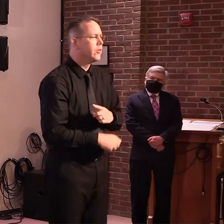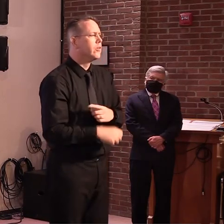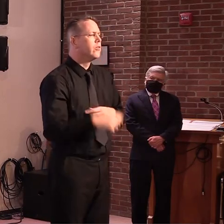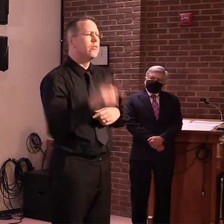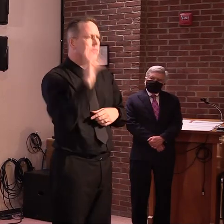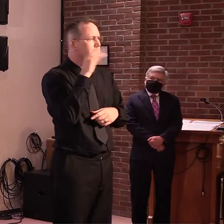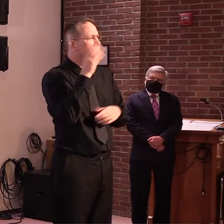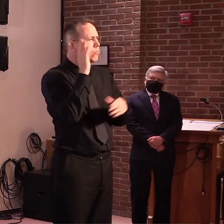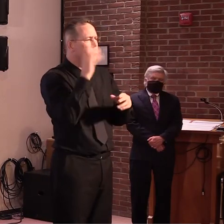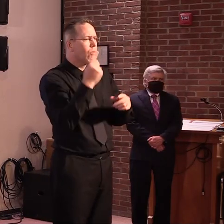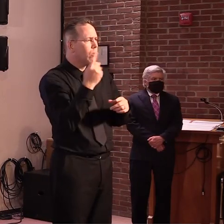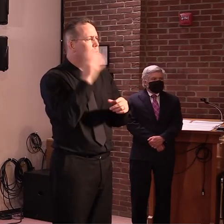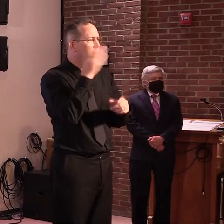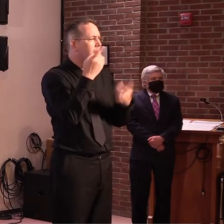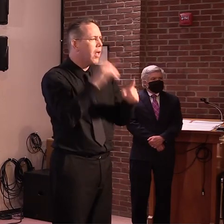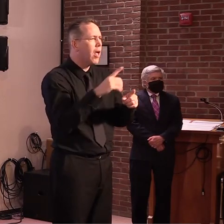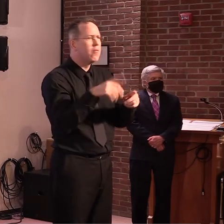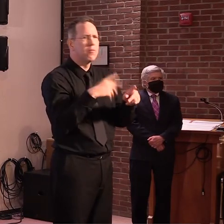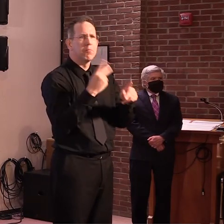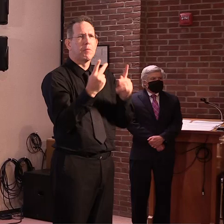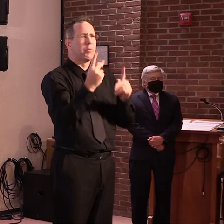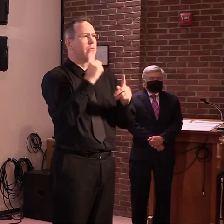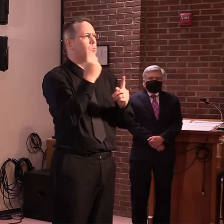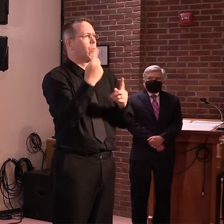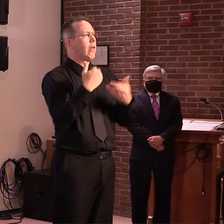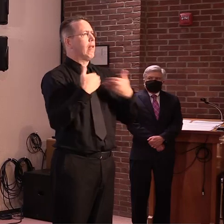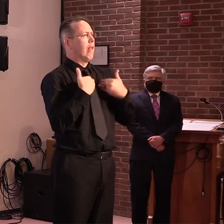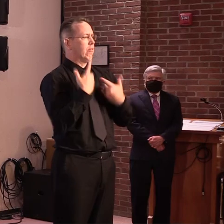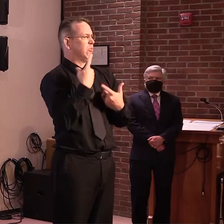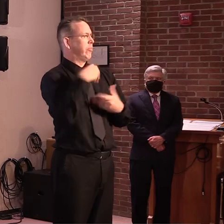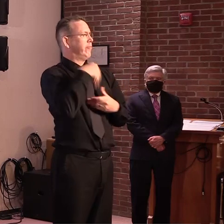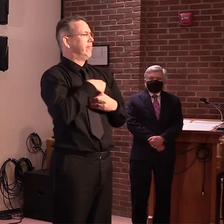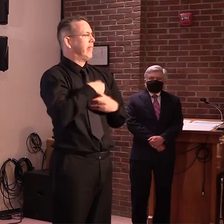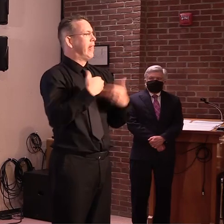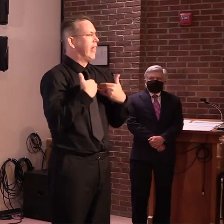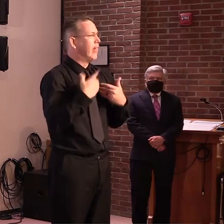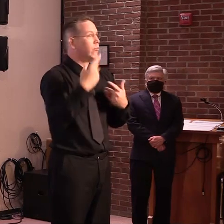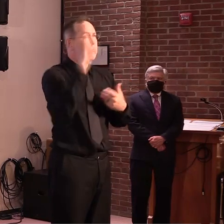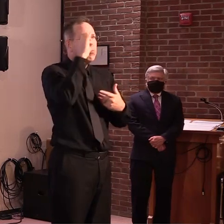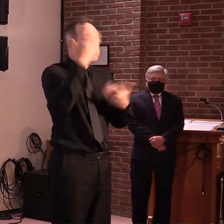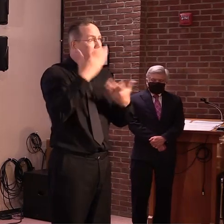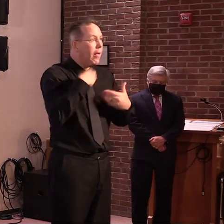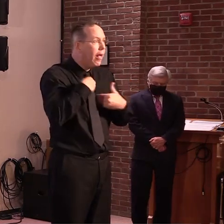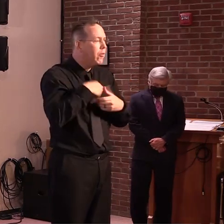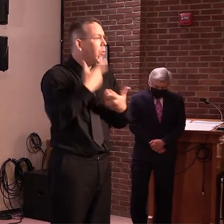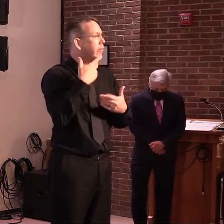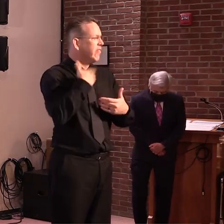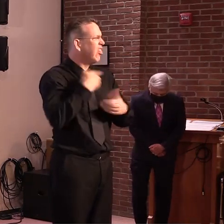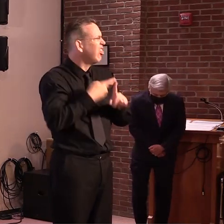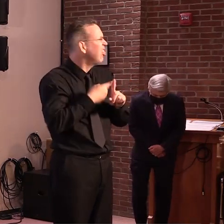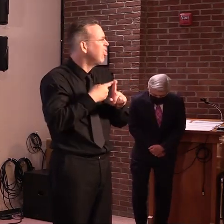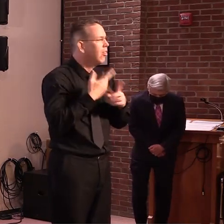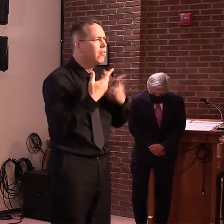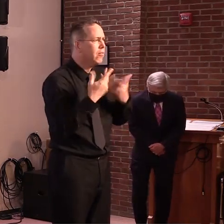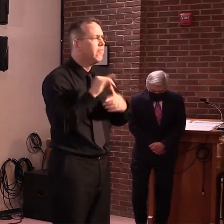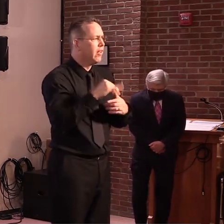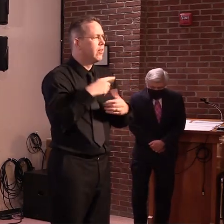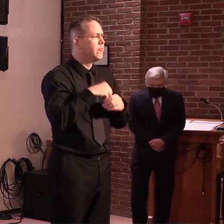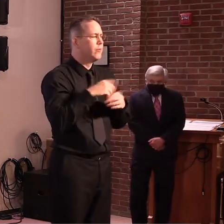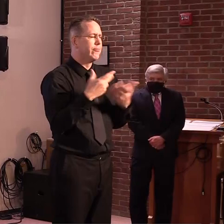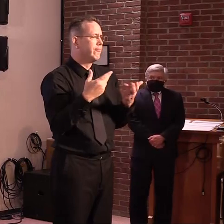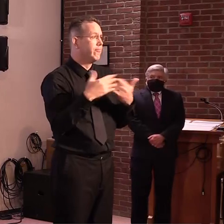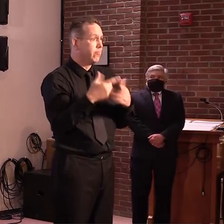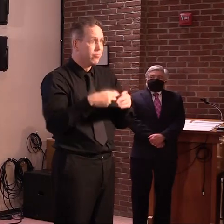people in our population. So just like we would go to a work site and engage